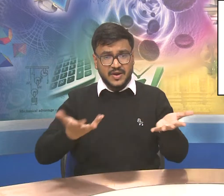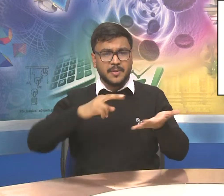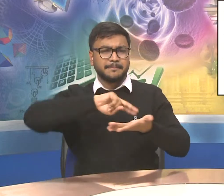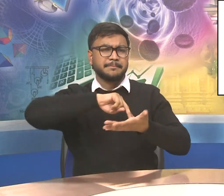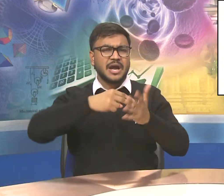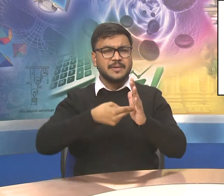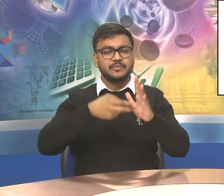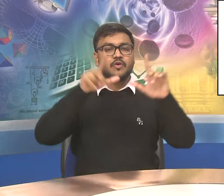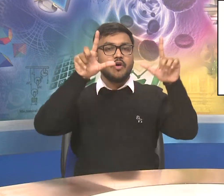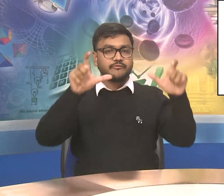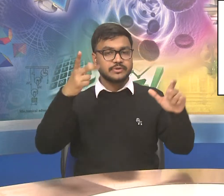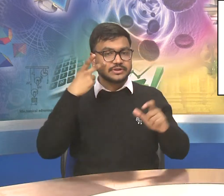Next is resource.